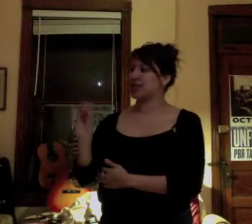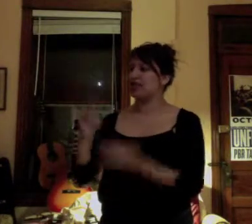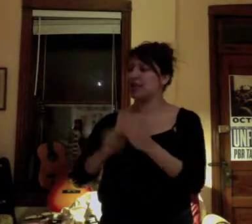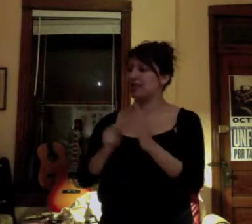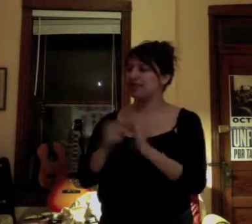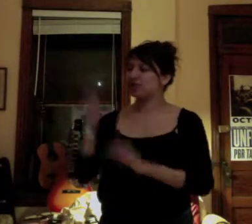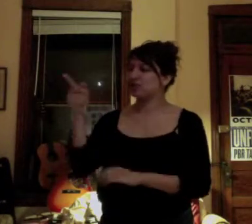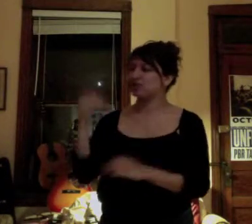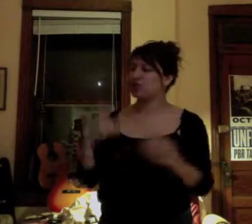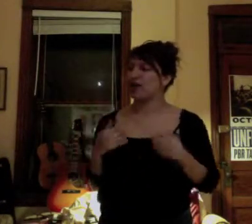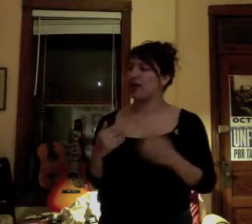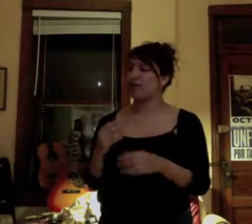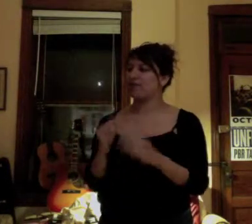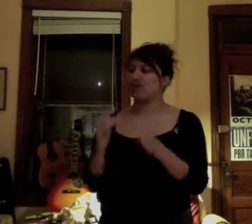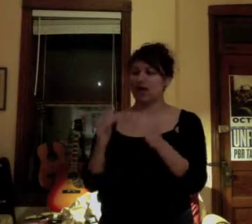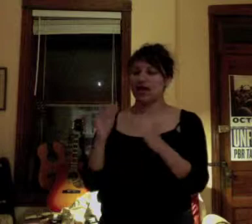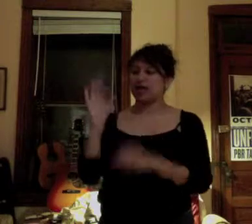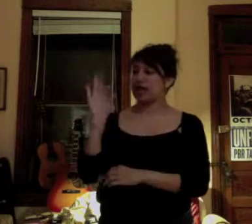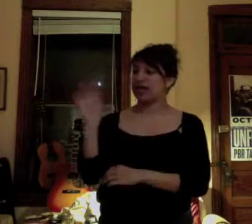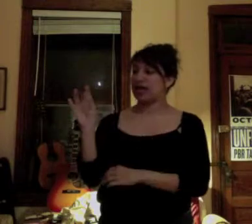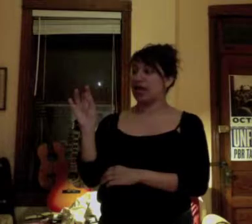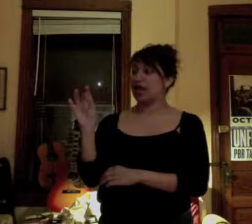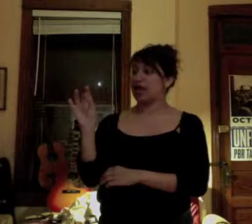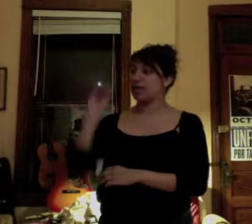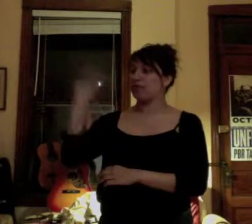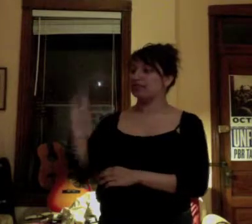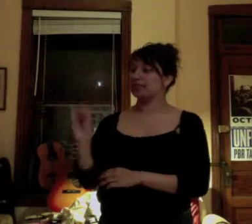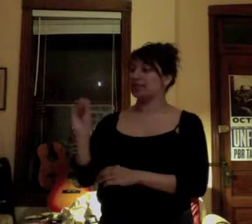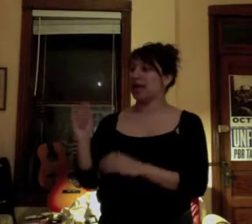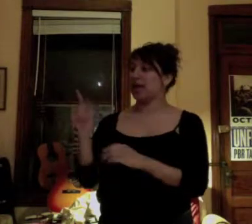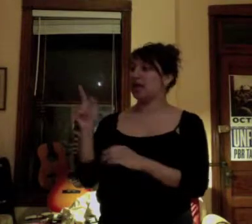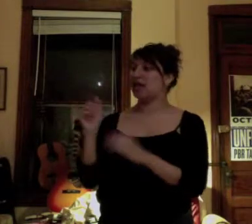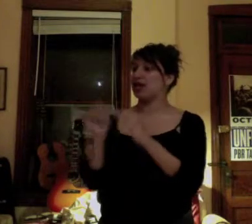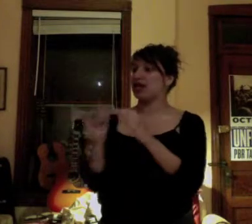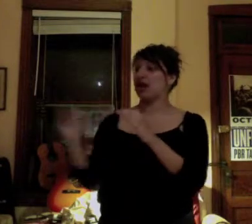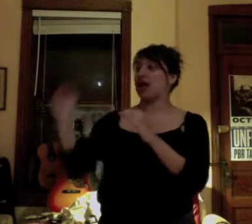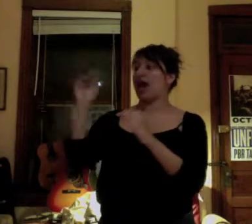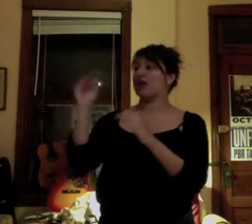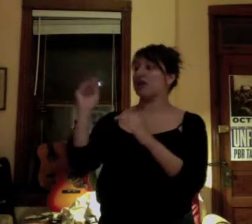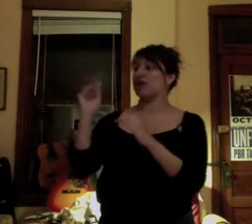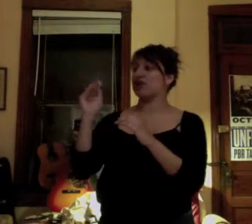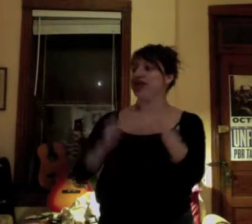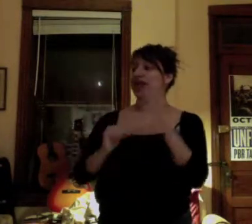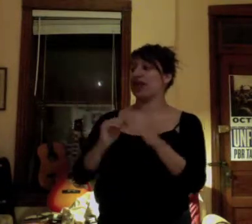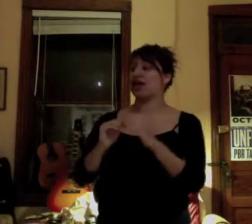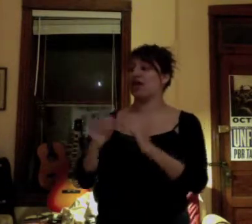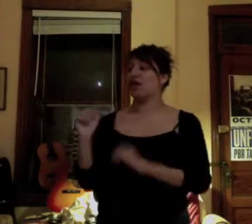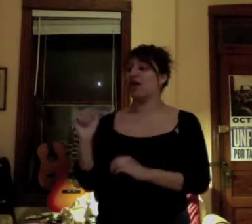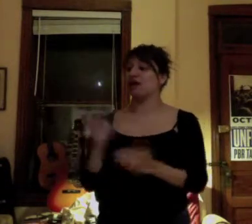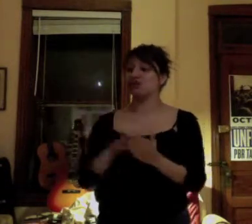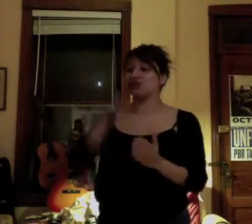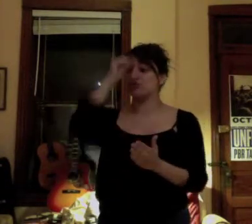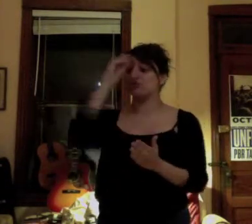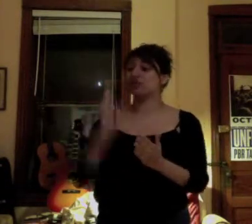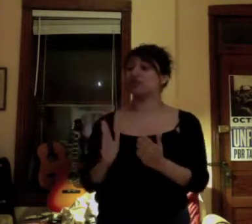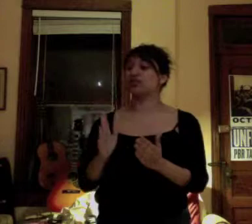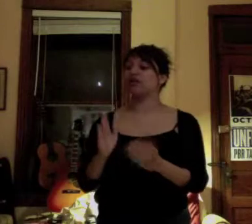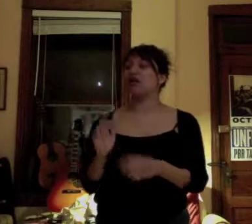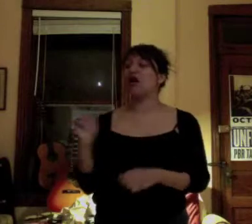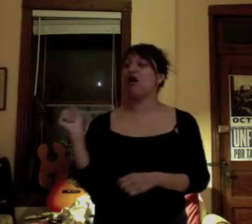98% of the students in all of North America. Well, the next term, that student pulled a 4.0